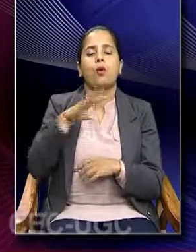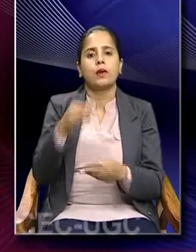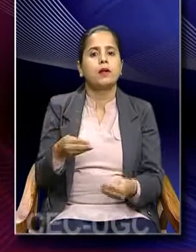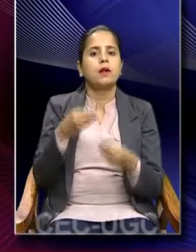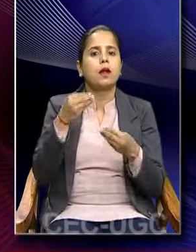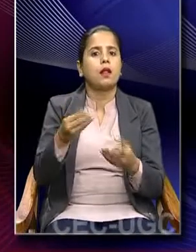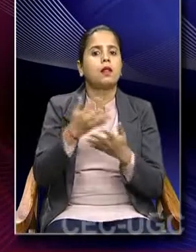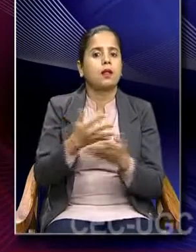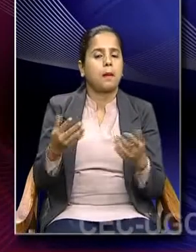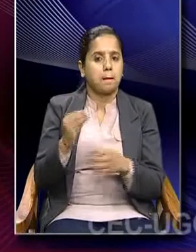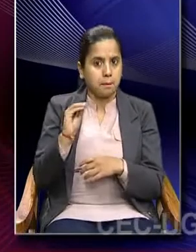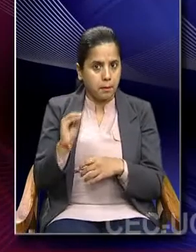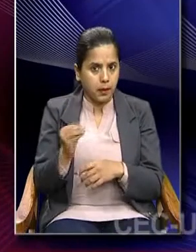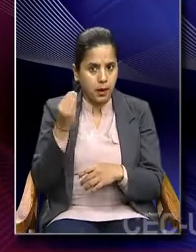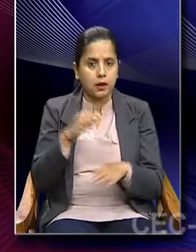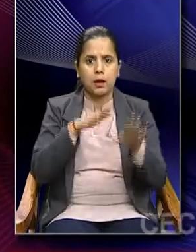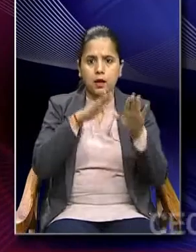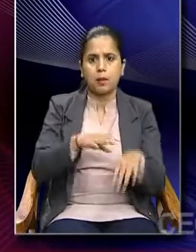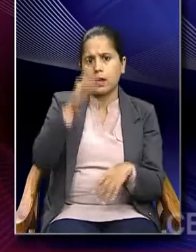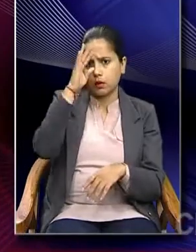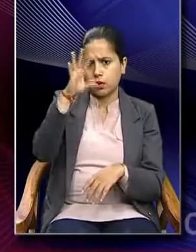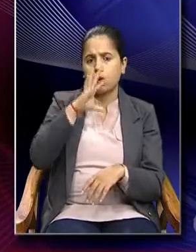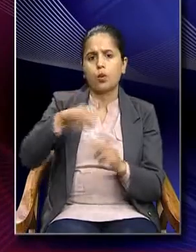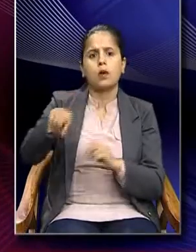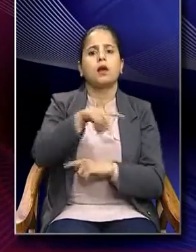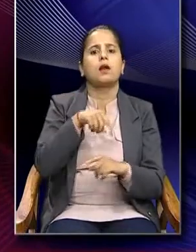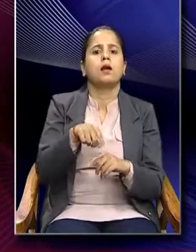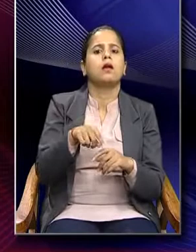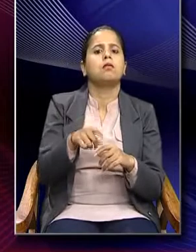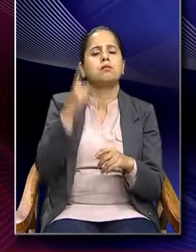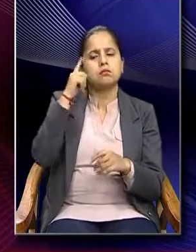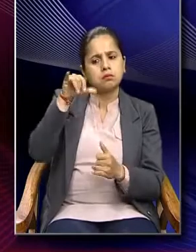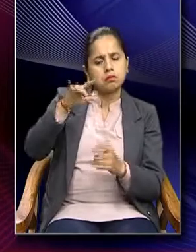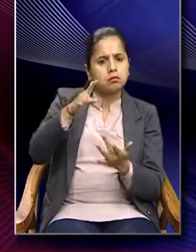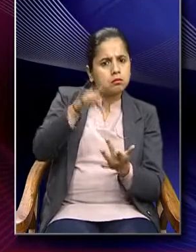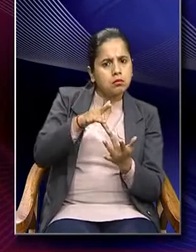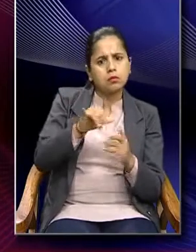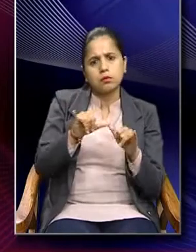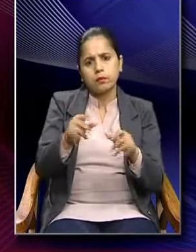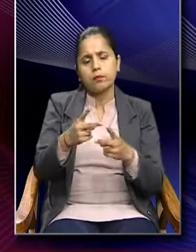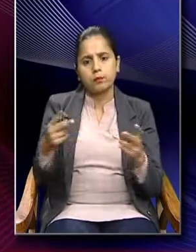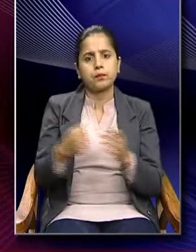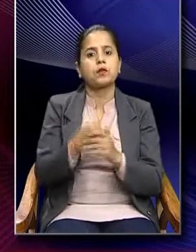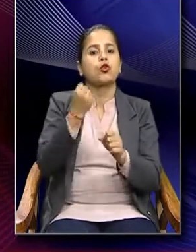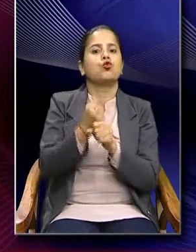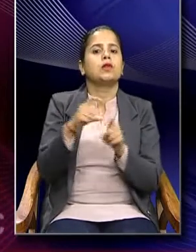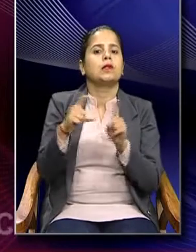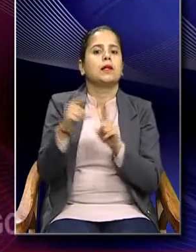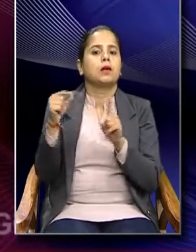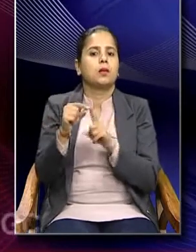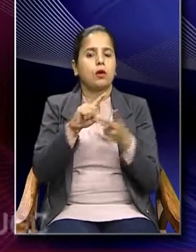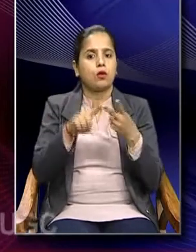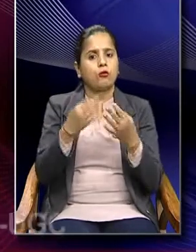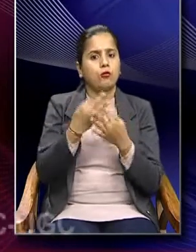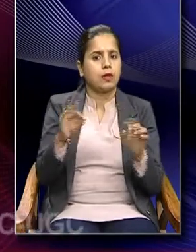productivity, dependency theorists discount aggregate measures of economic growth such as the GDP or free trade